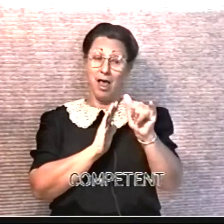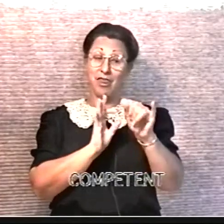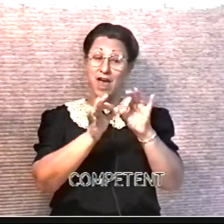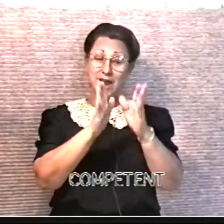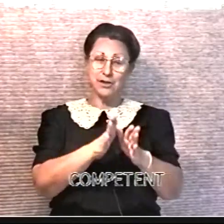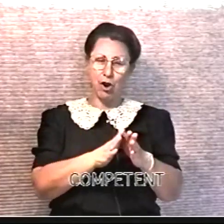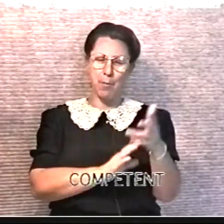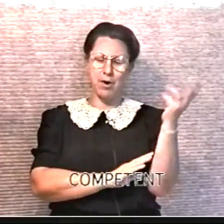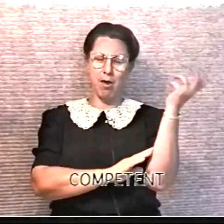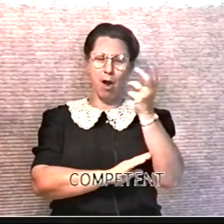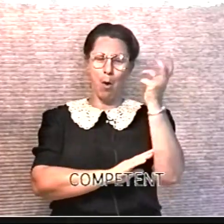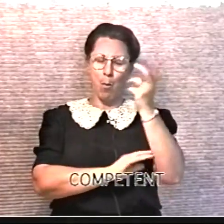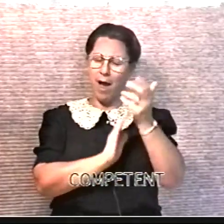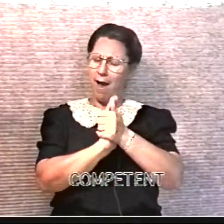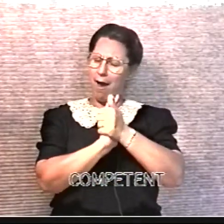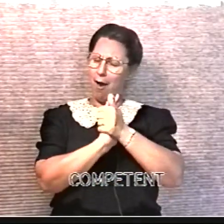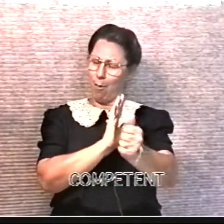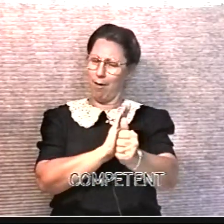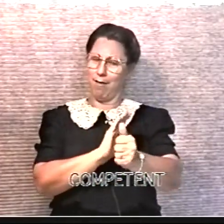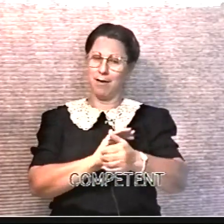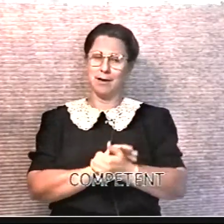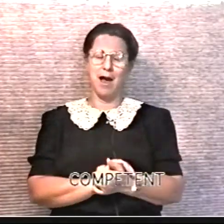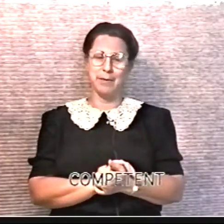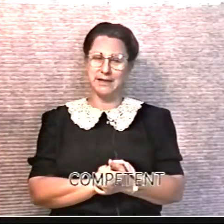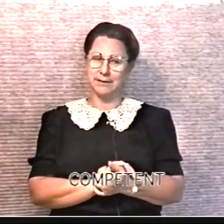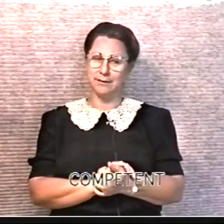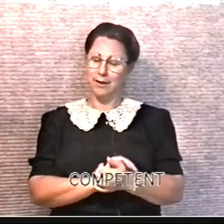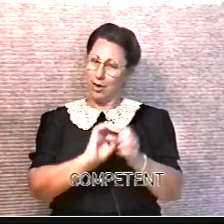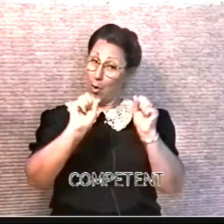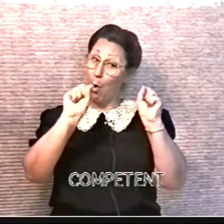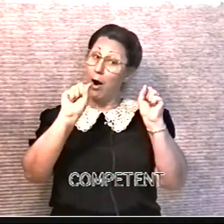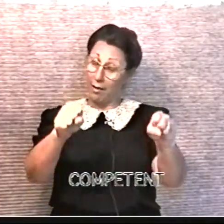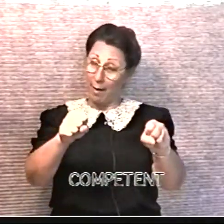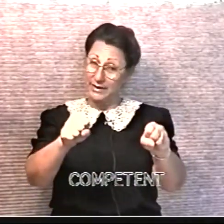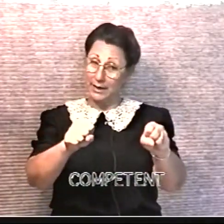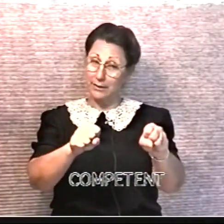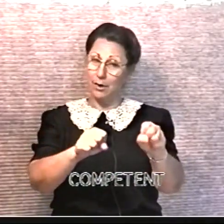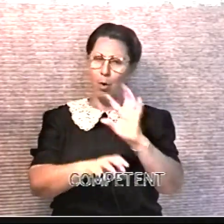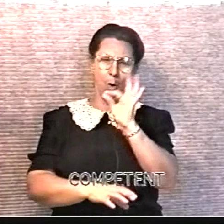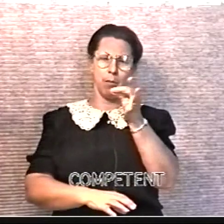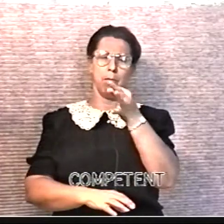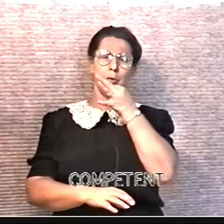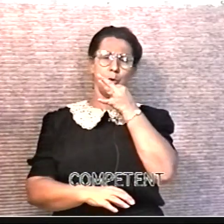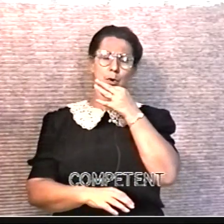That interpreter, wow, competent, or competent.